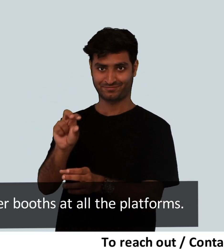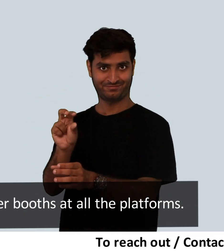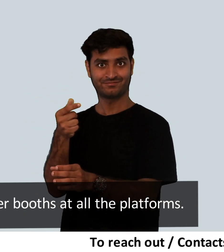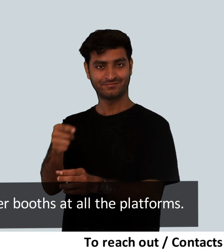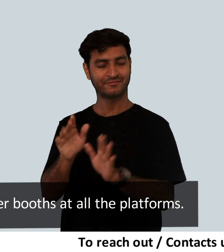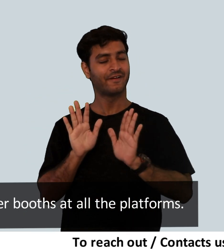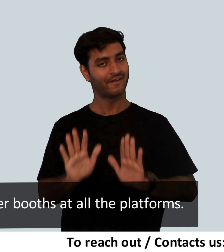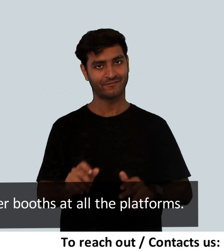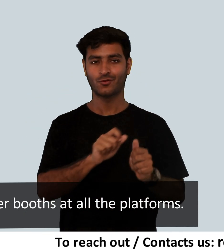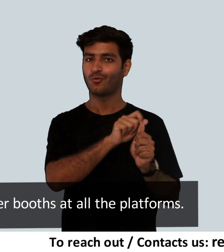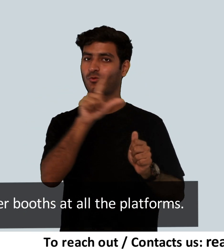at all the platforms.